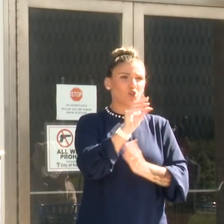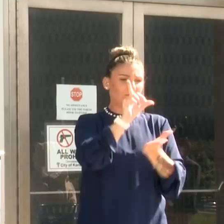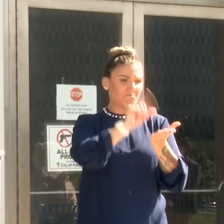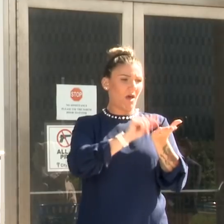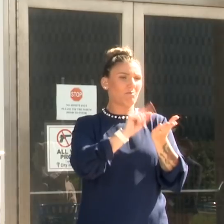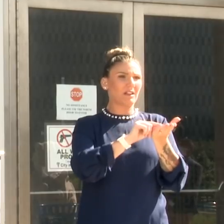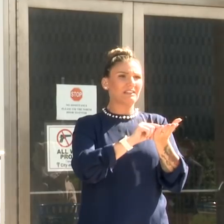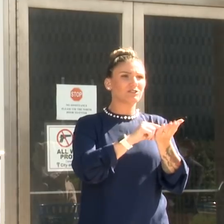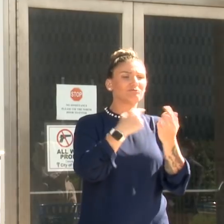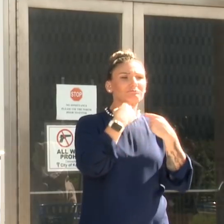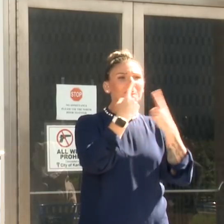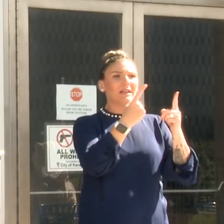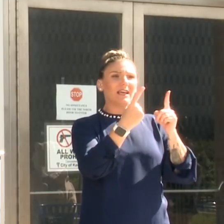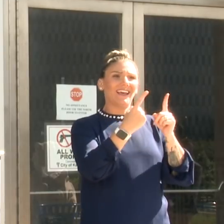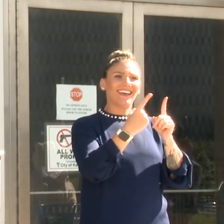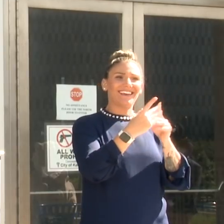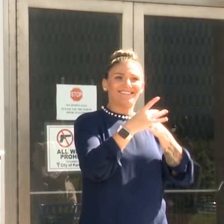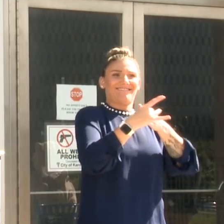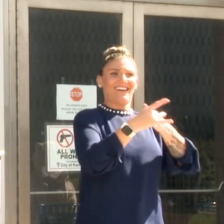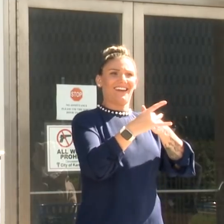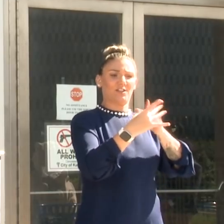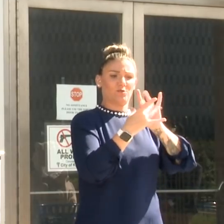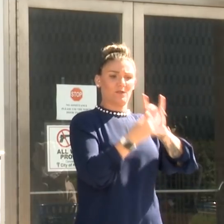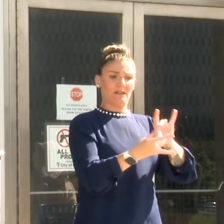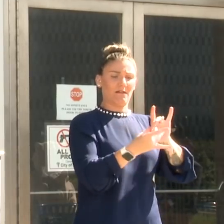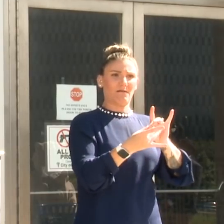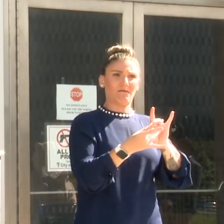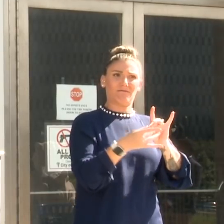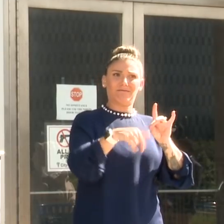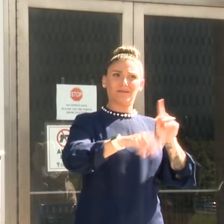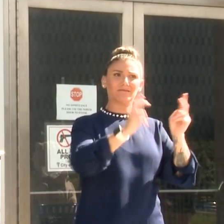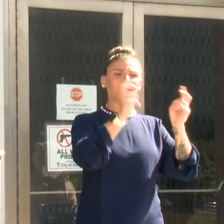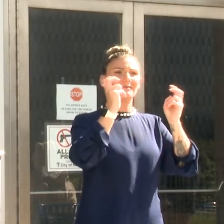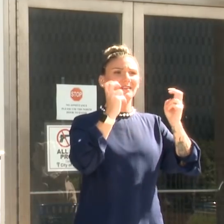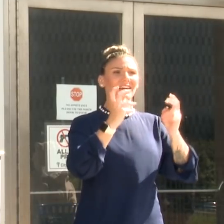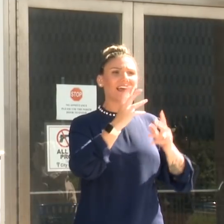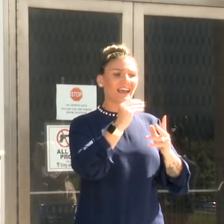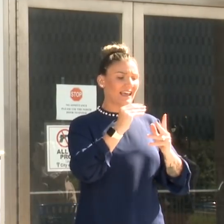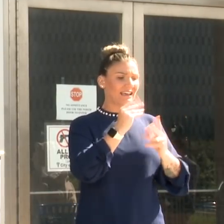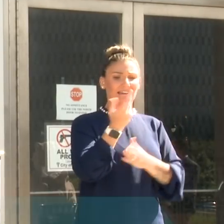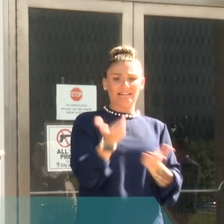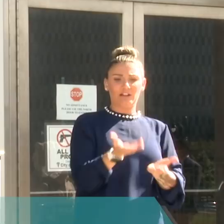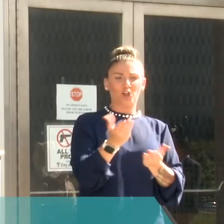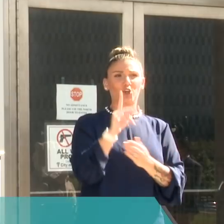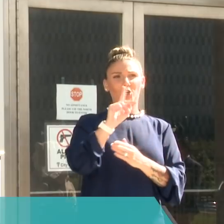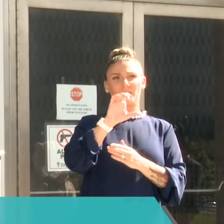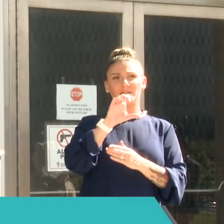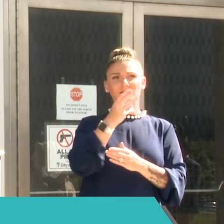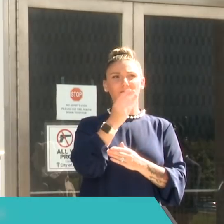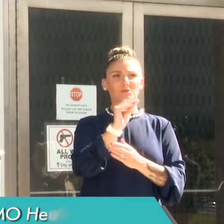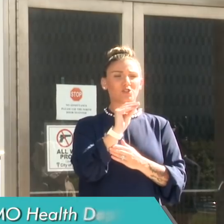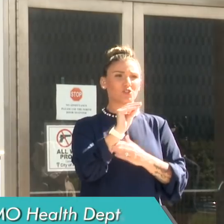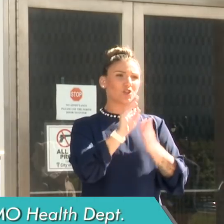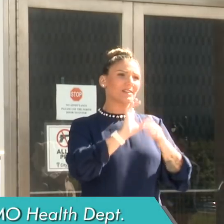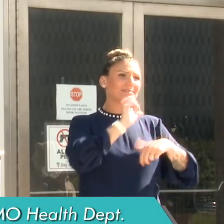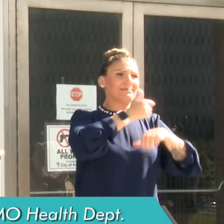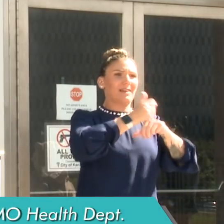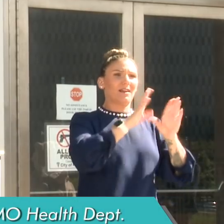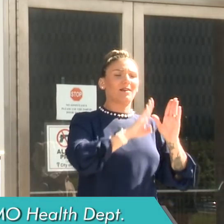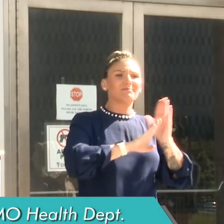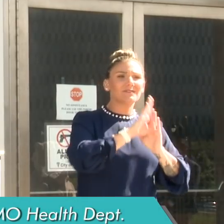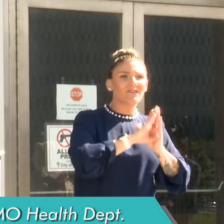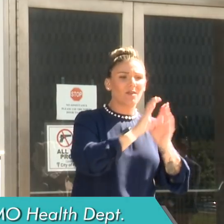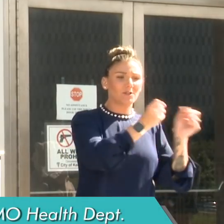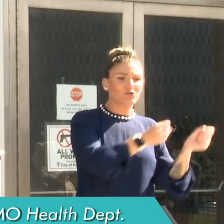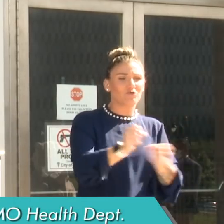some guidance on this, and we in Kansas City are developing some strategies with our school districts. And to follow up to that,